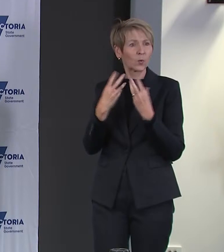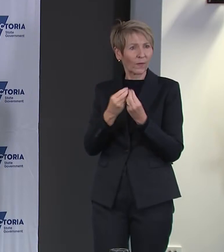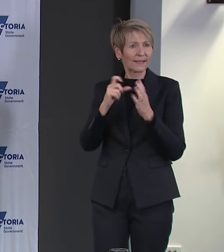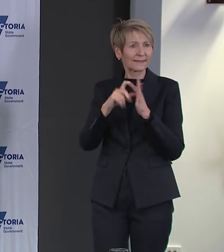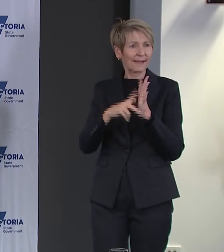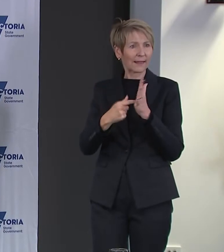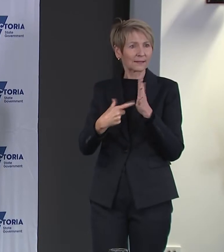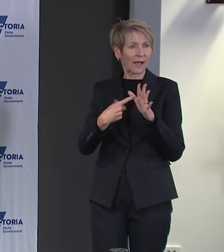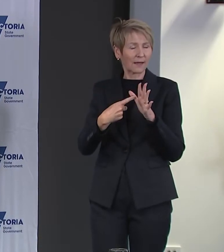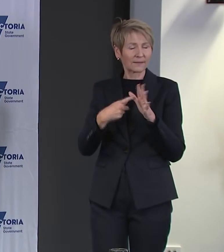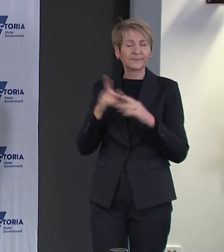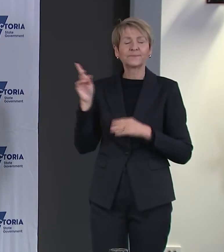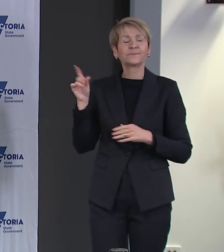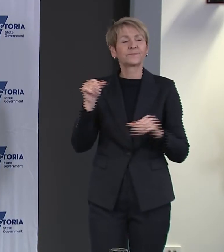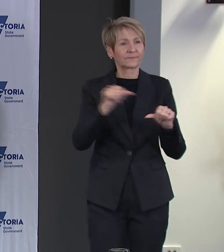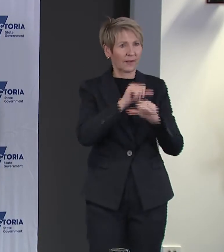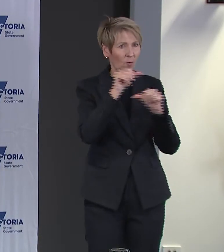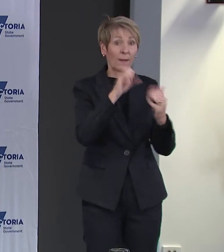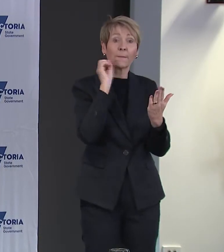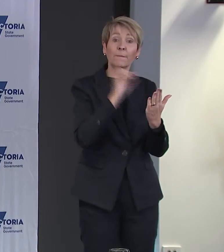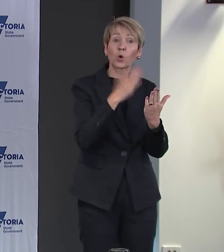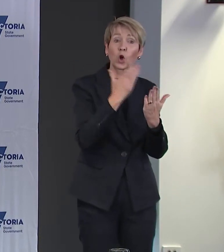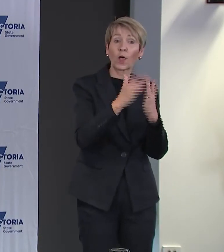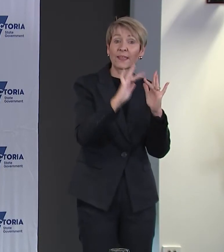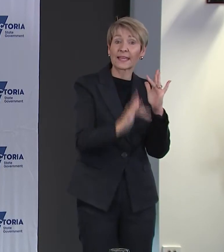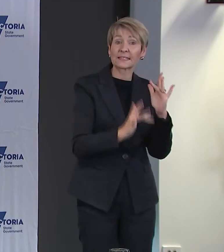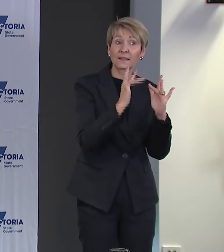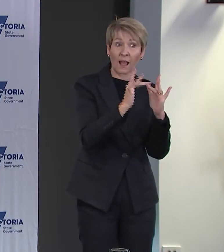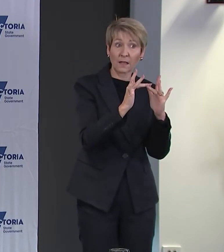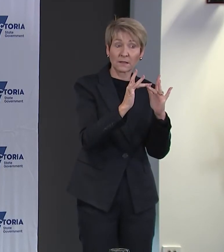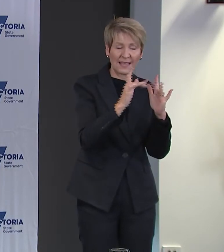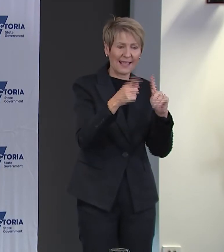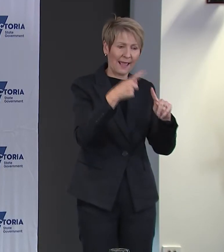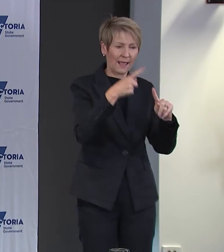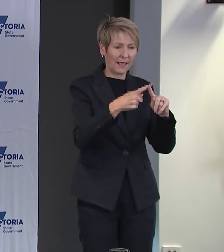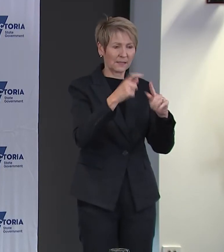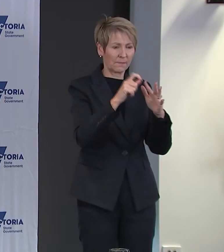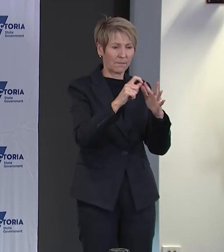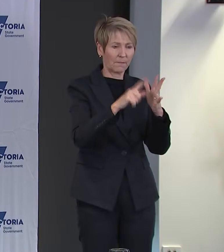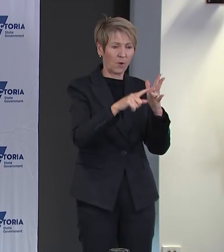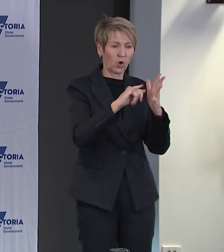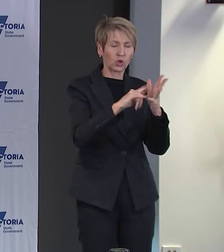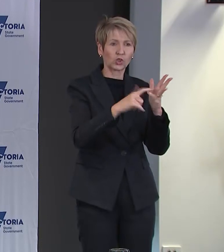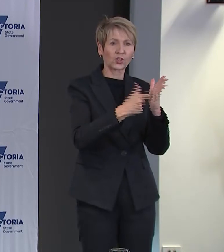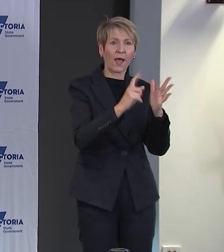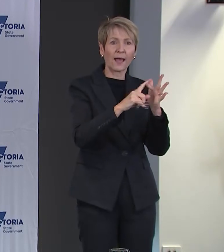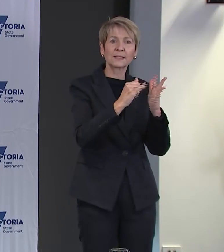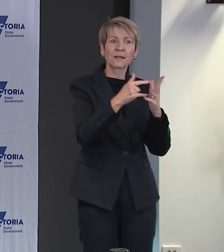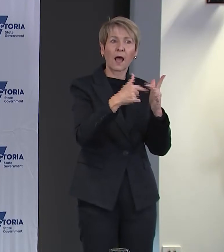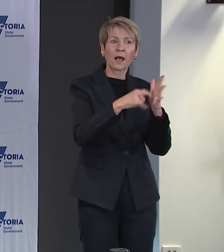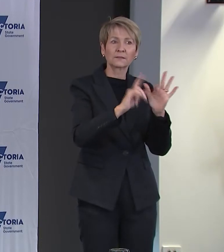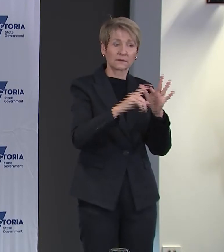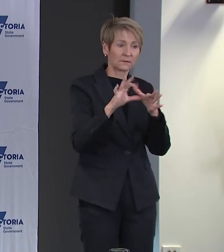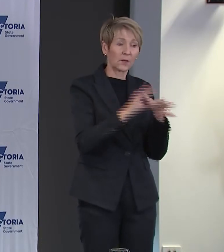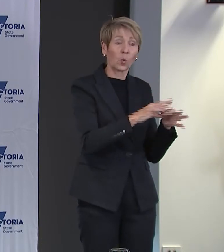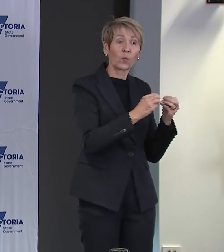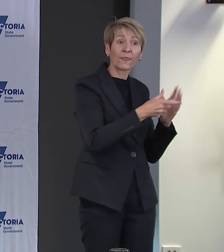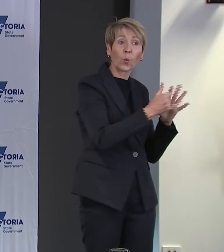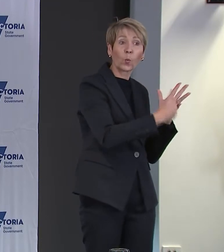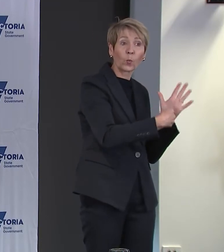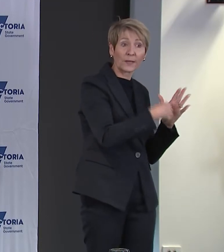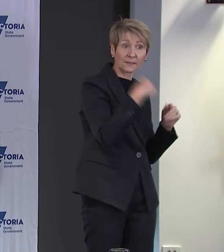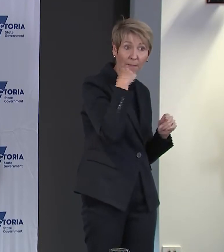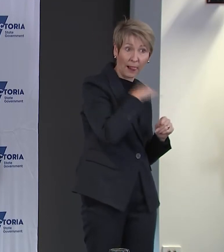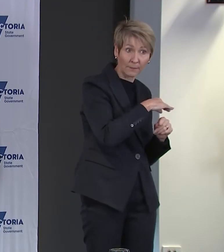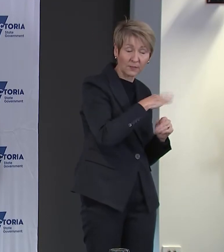combination. So the exposure sites we've listed in the last 24 hours, as you say, associated with the Delta outbreak or the West Melbourne outbreak, are both associated with the